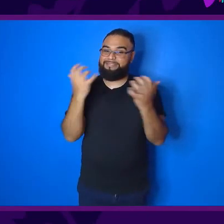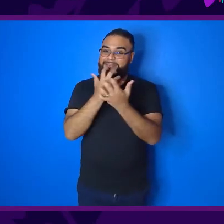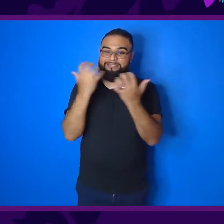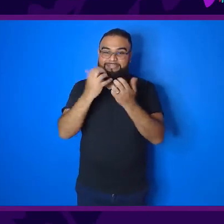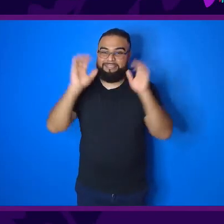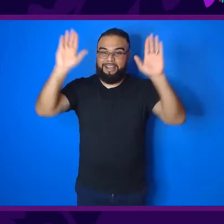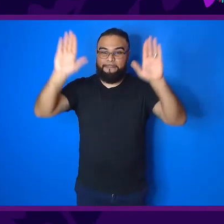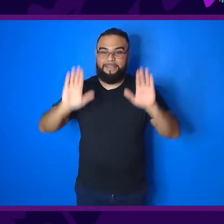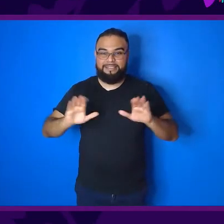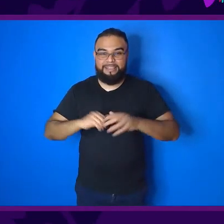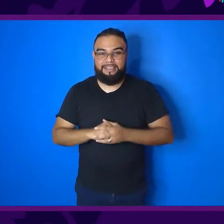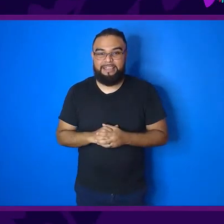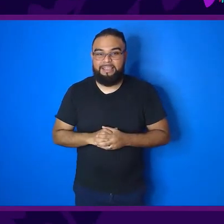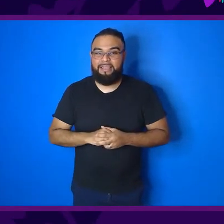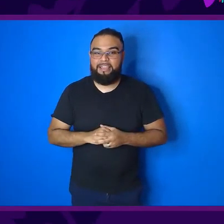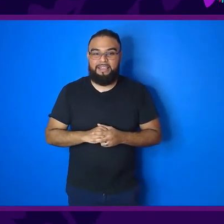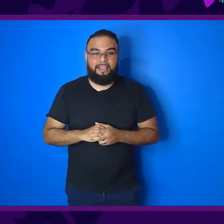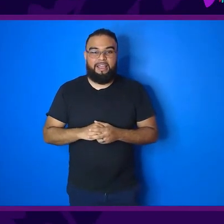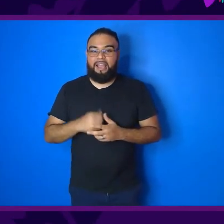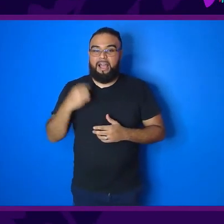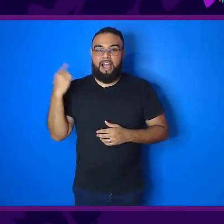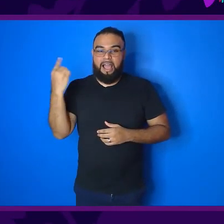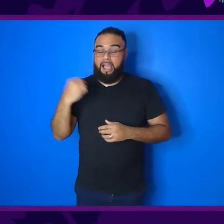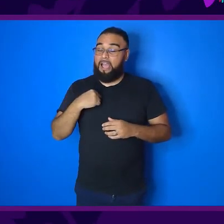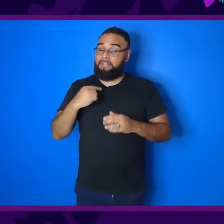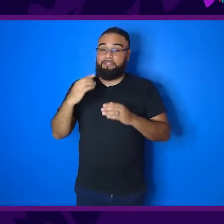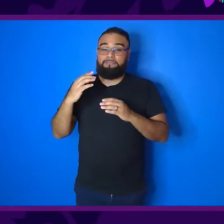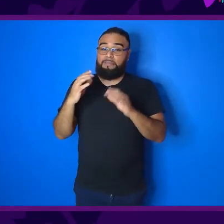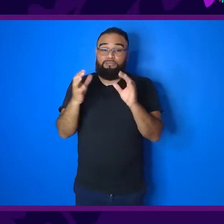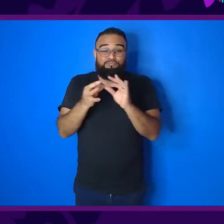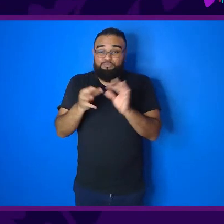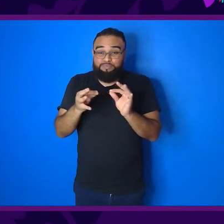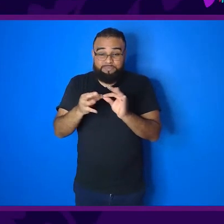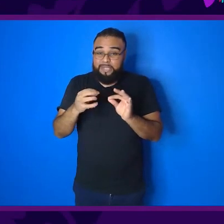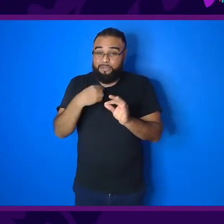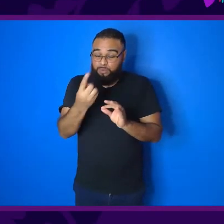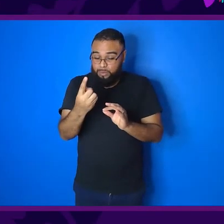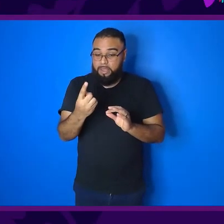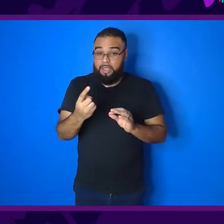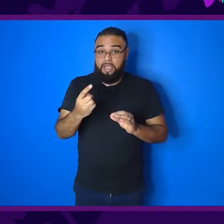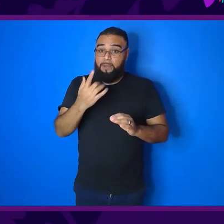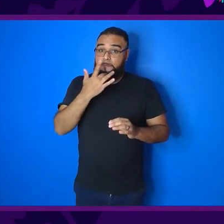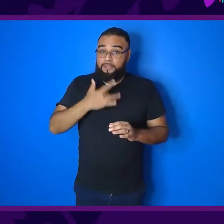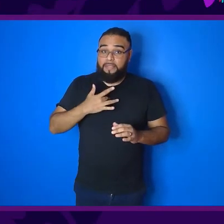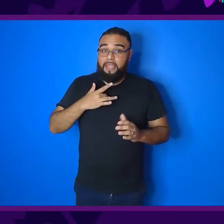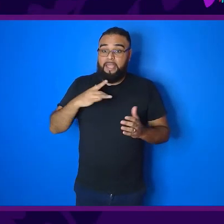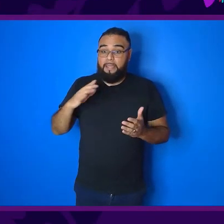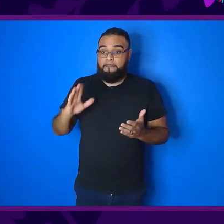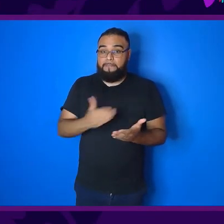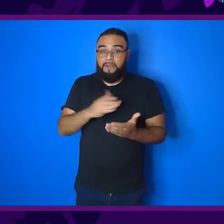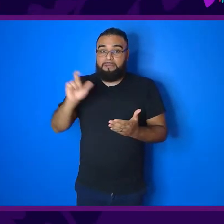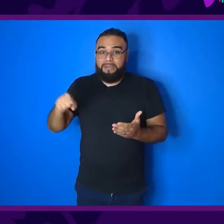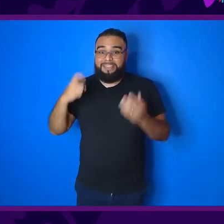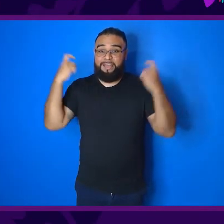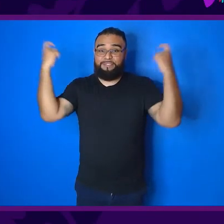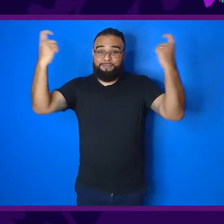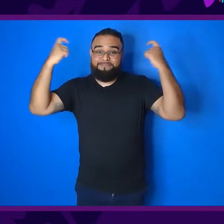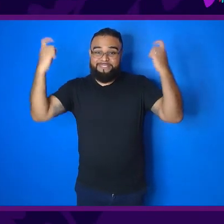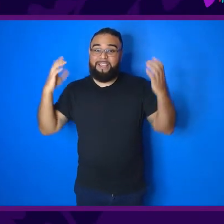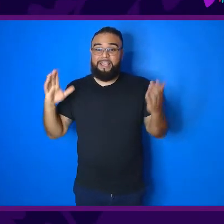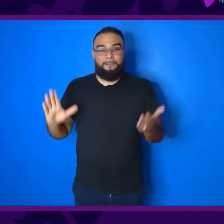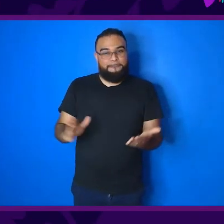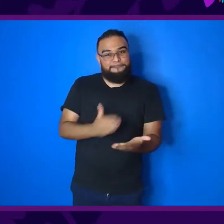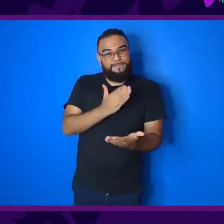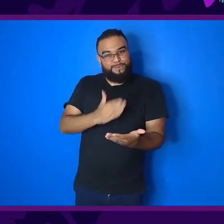Pete Escobedo at the top of the show, but a birthday party's got to have some music. And this next guest is actually a dear